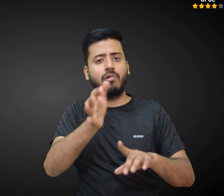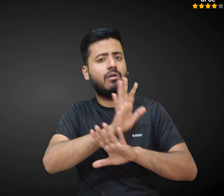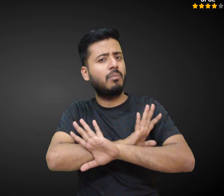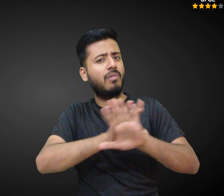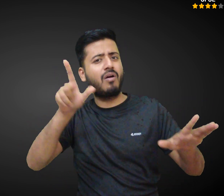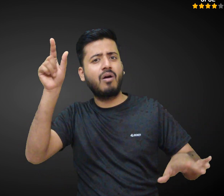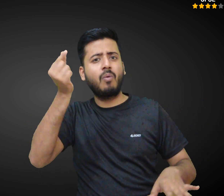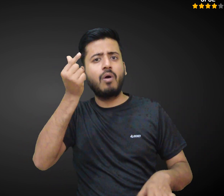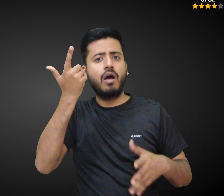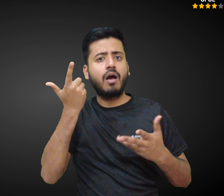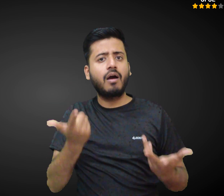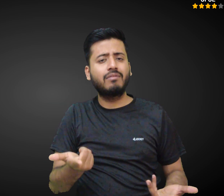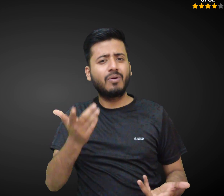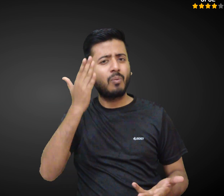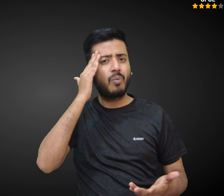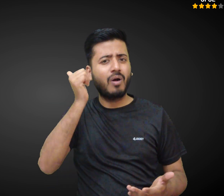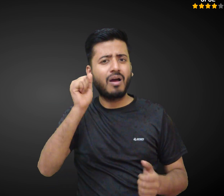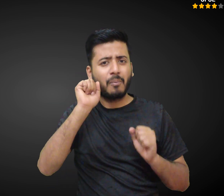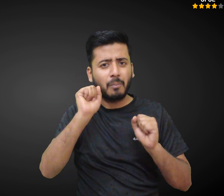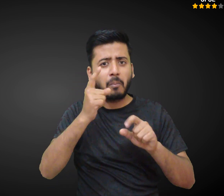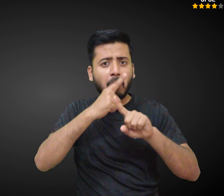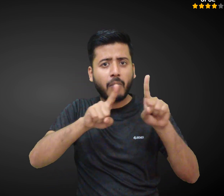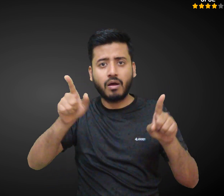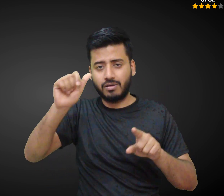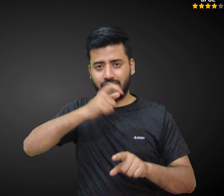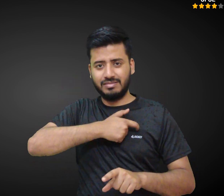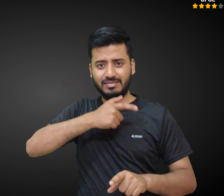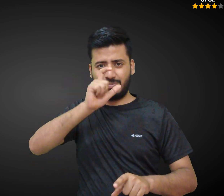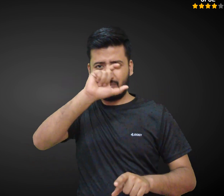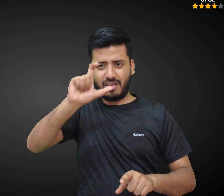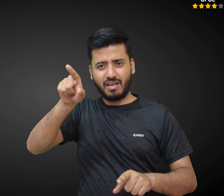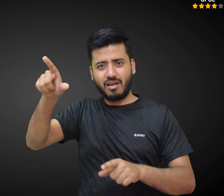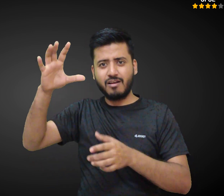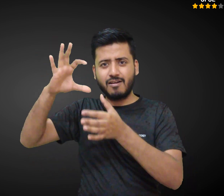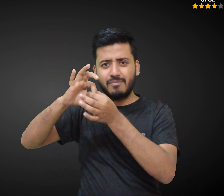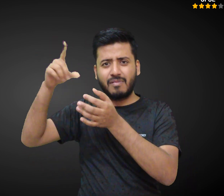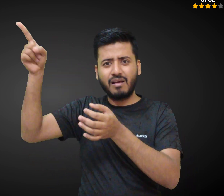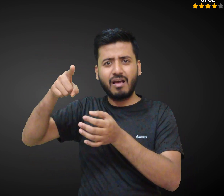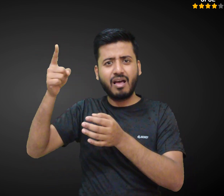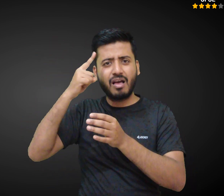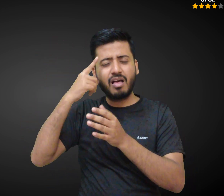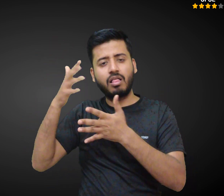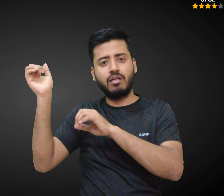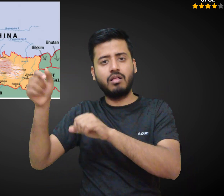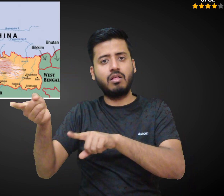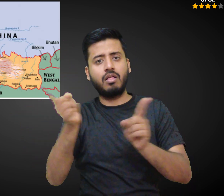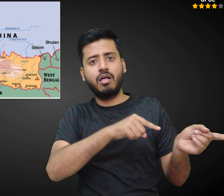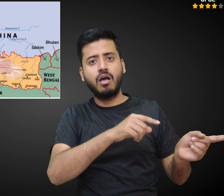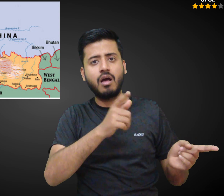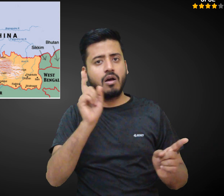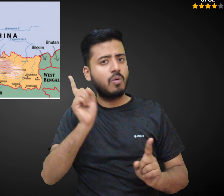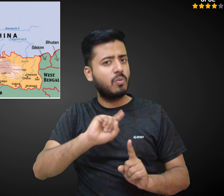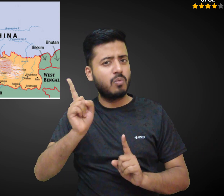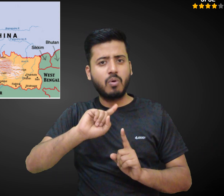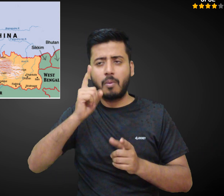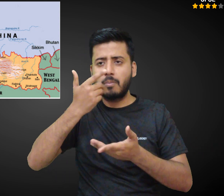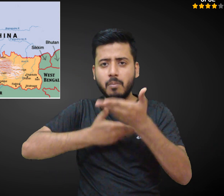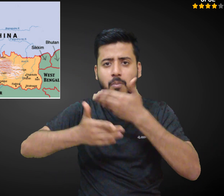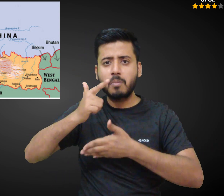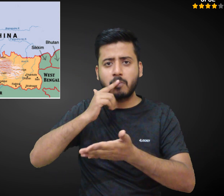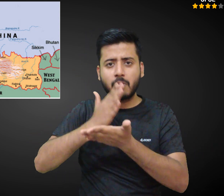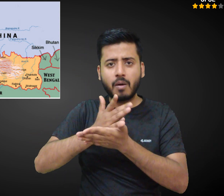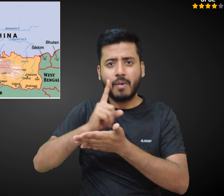effects, like gastritis, stomach swelling, etc. That is why it has been banned in India. What is Chinese